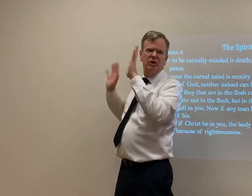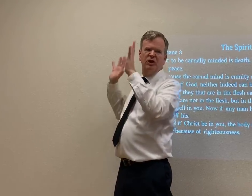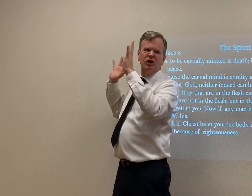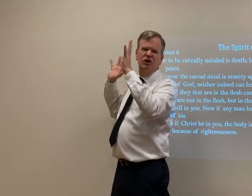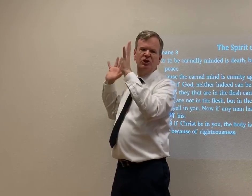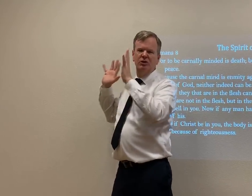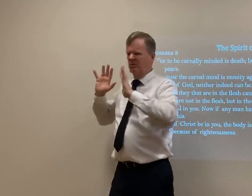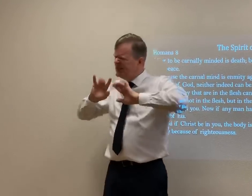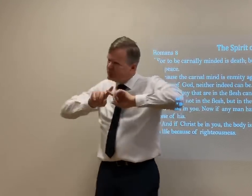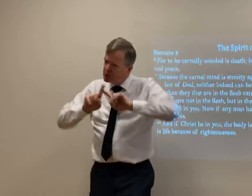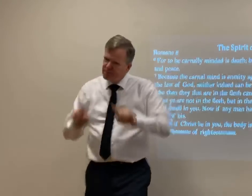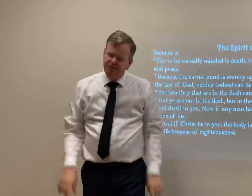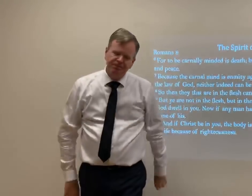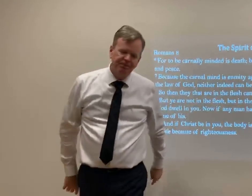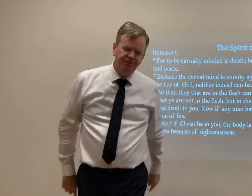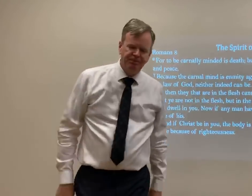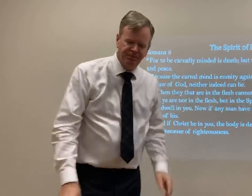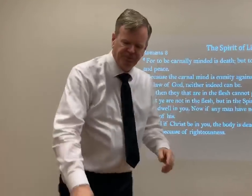in that. It's very different.